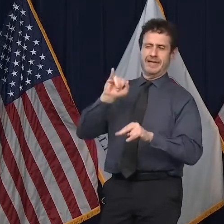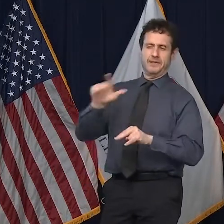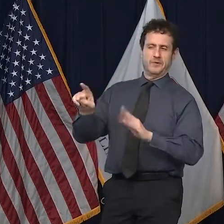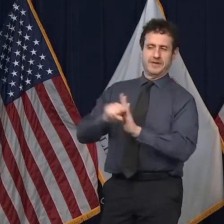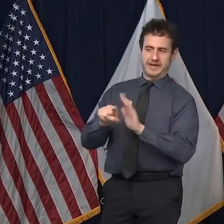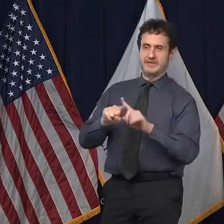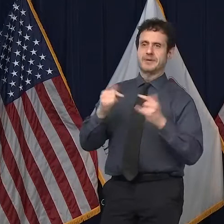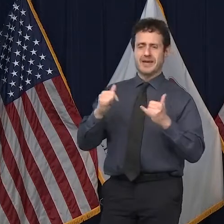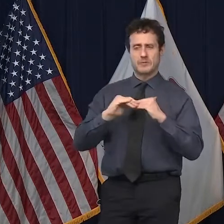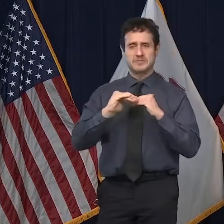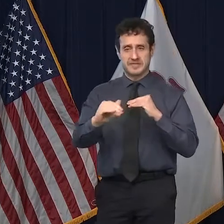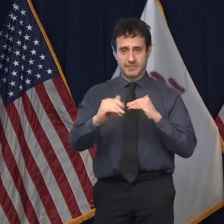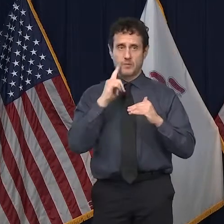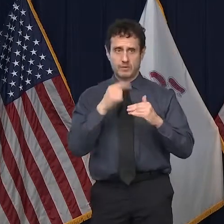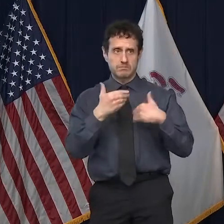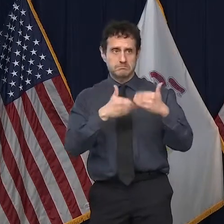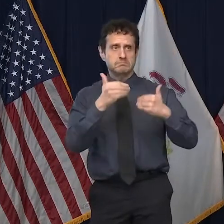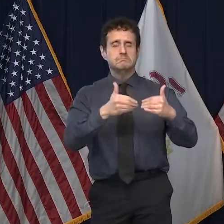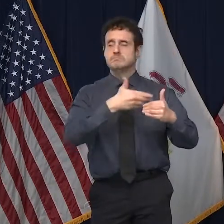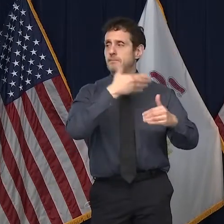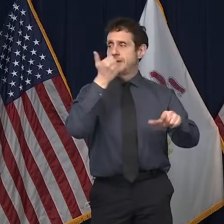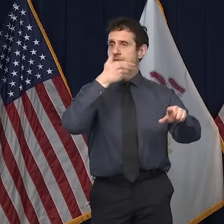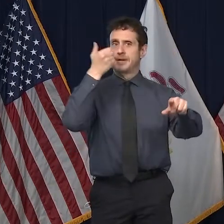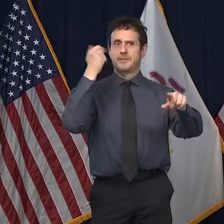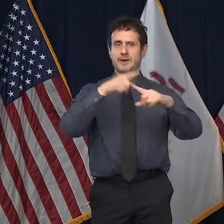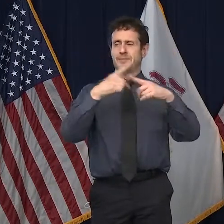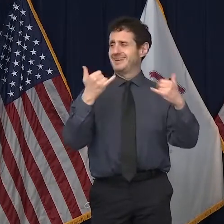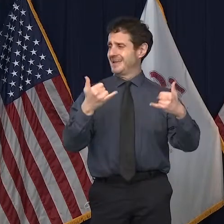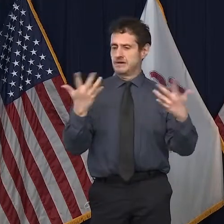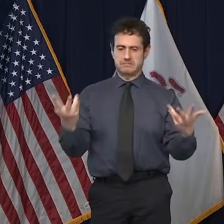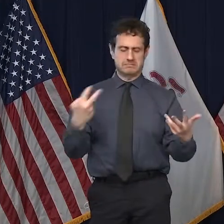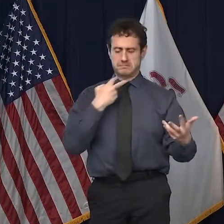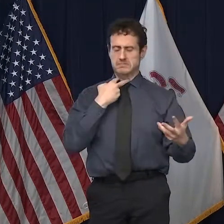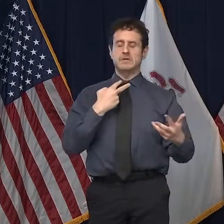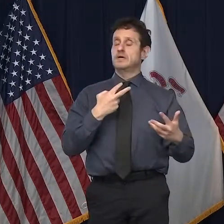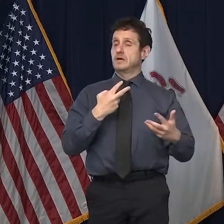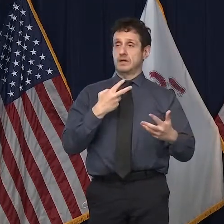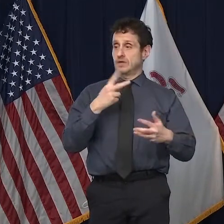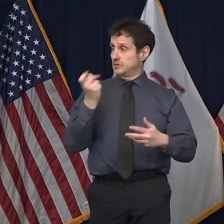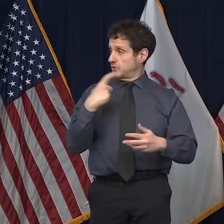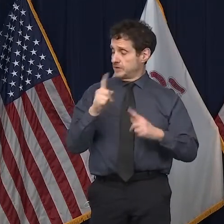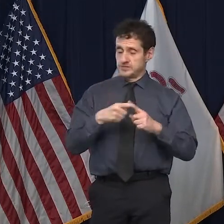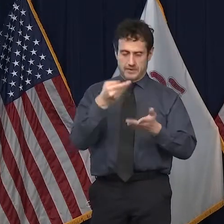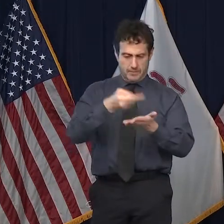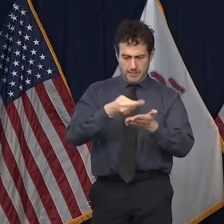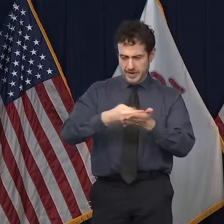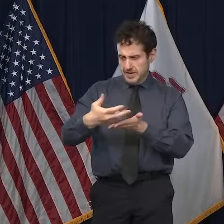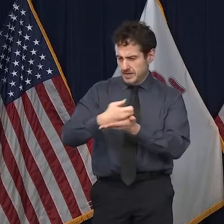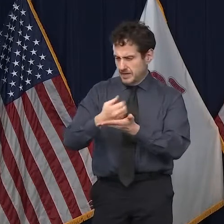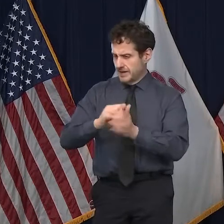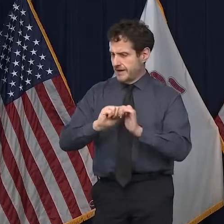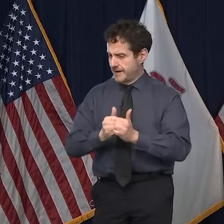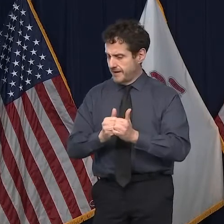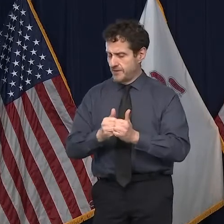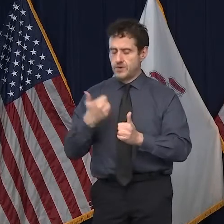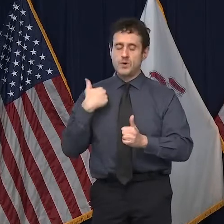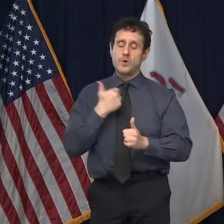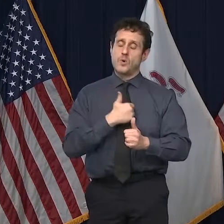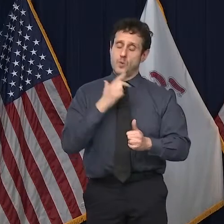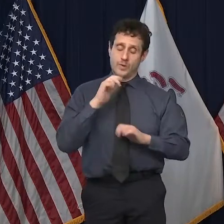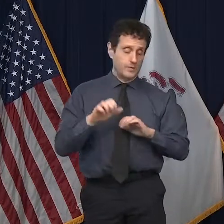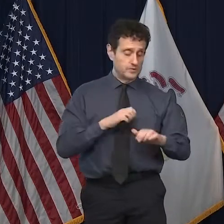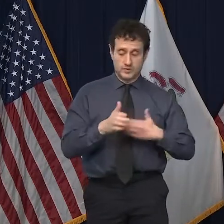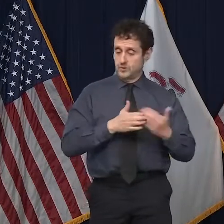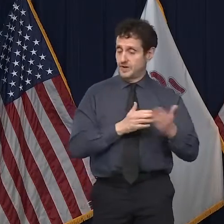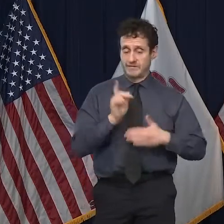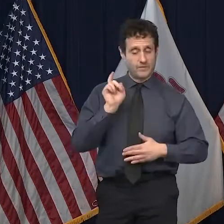the right direction. Having said that, and the question about revenue, I think that we're going to do what it takes here to